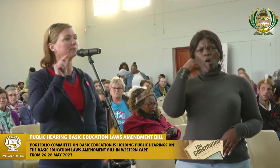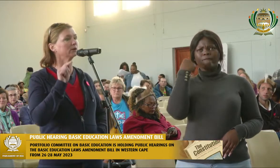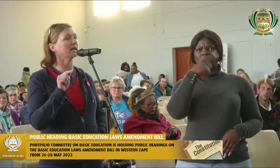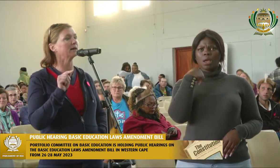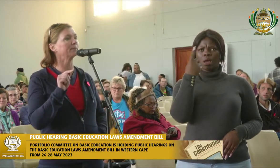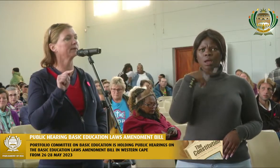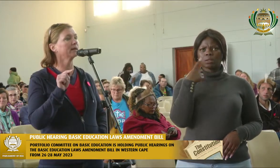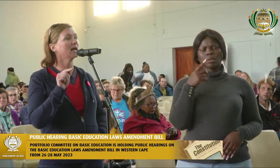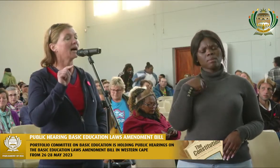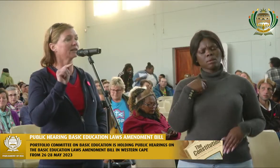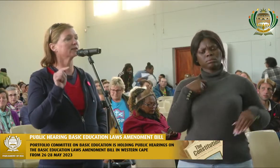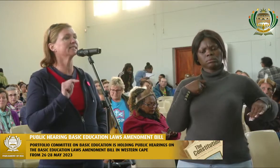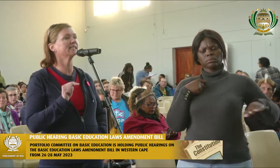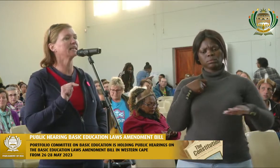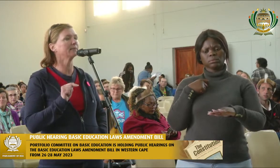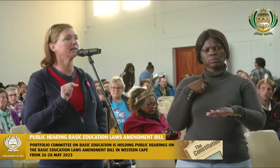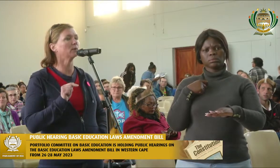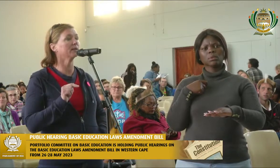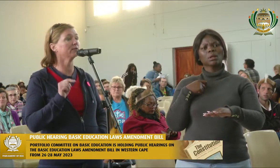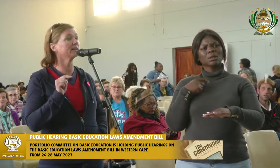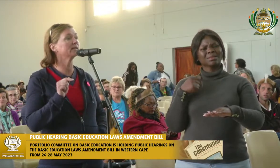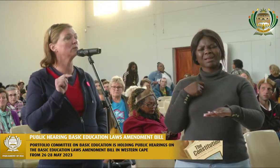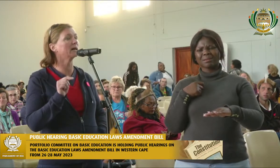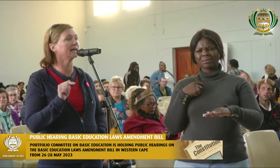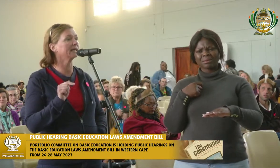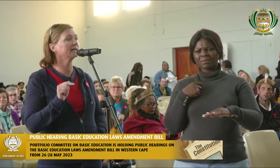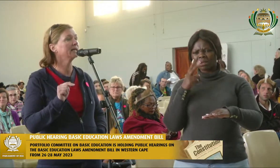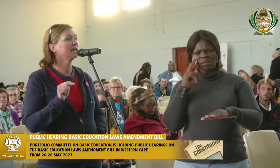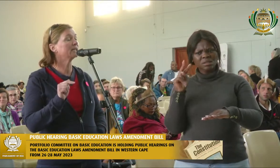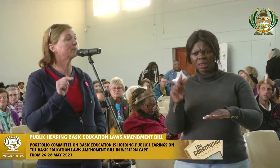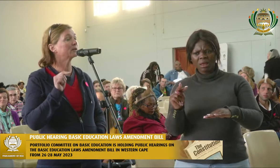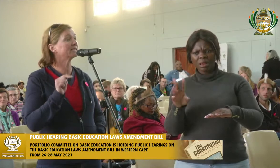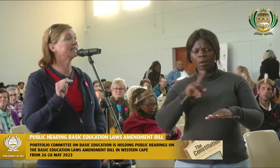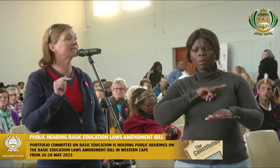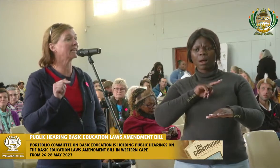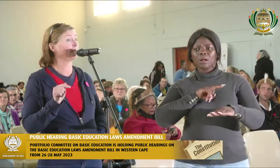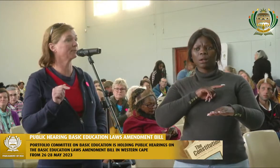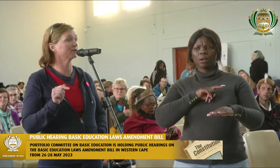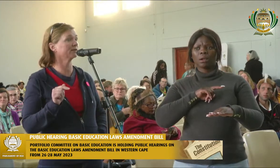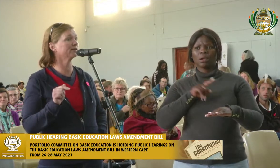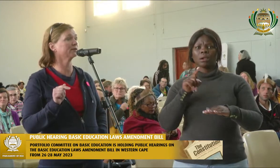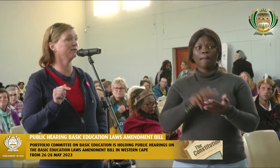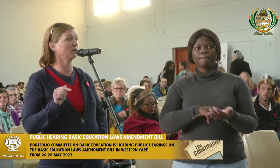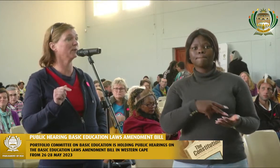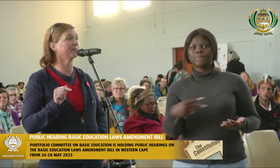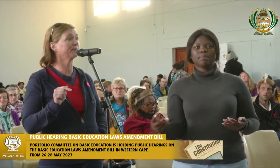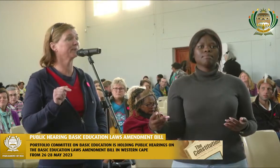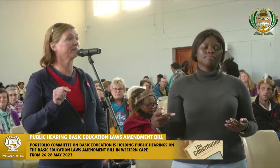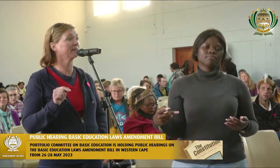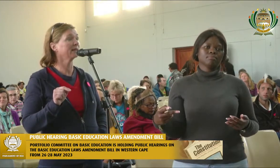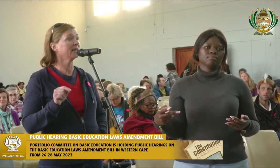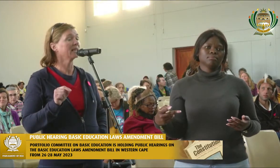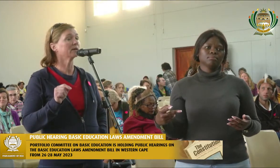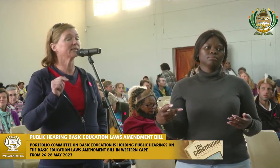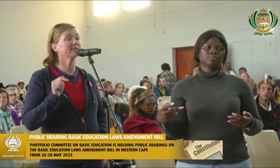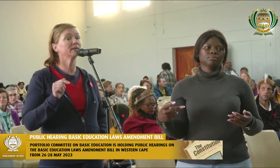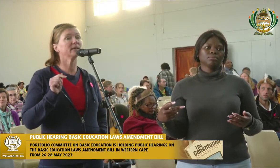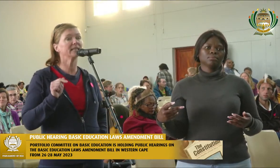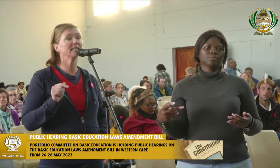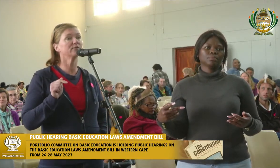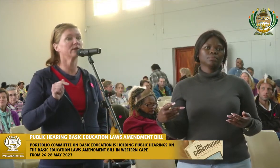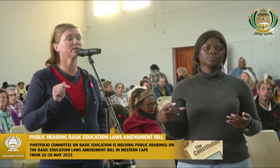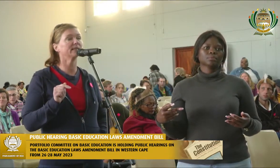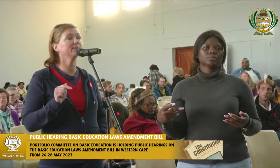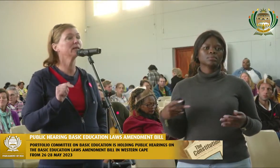and then when I pulled up, I couldn't see him anymore. And the reason why is because he had collapsed onto the floor. There was